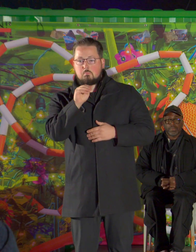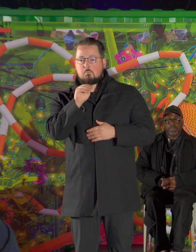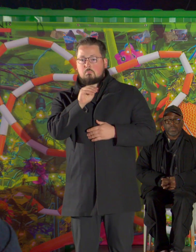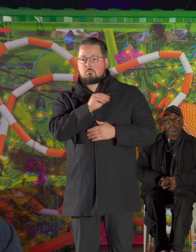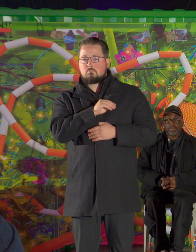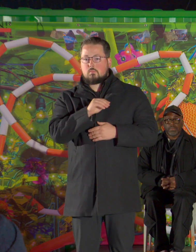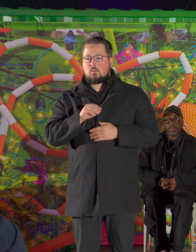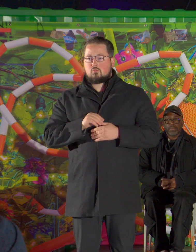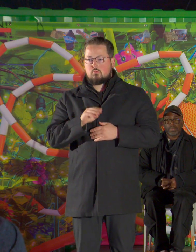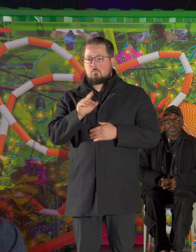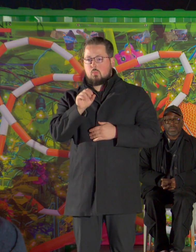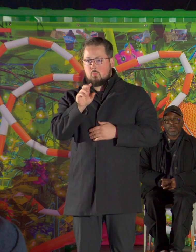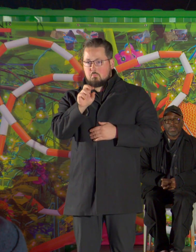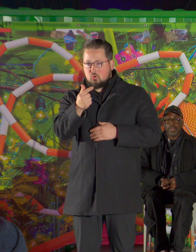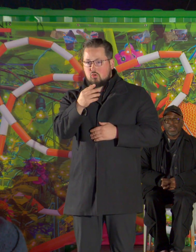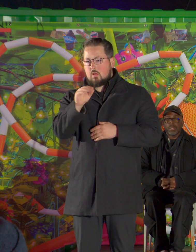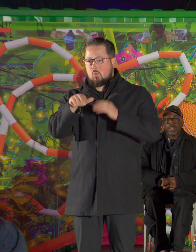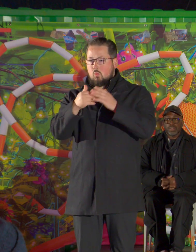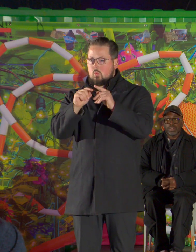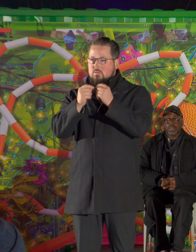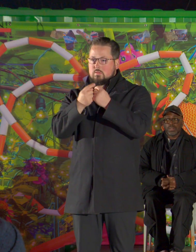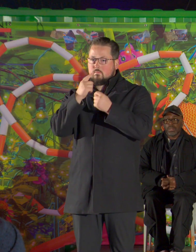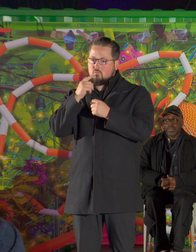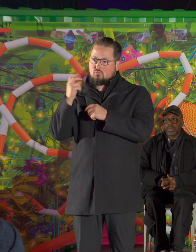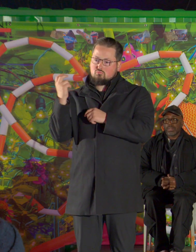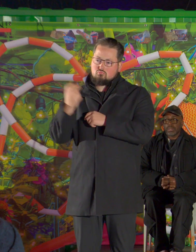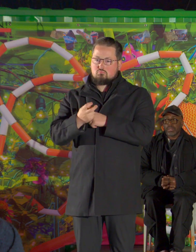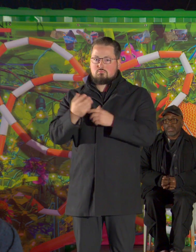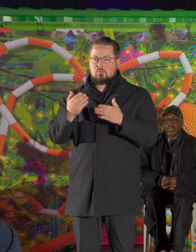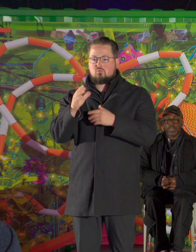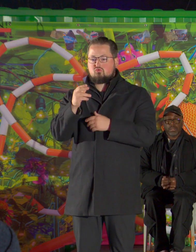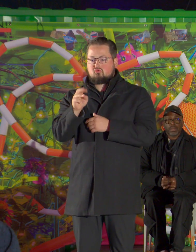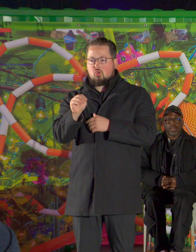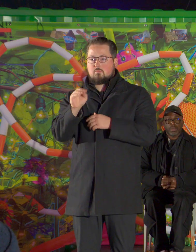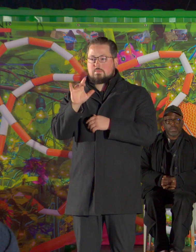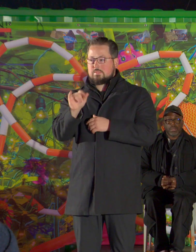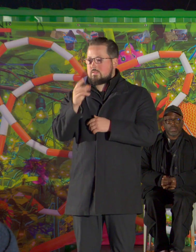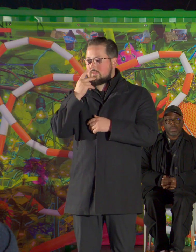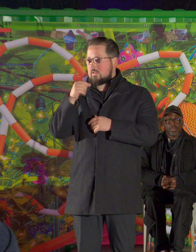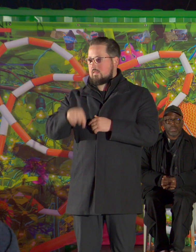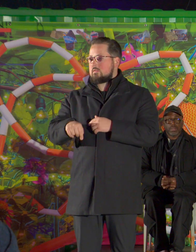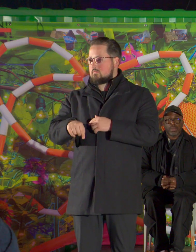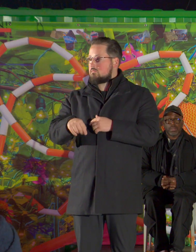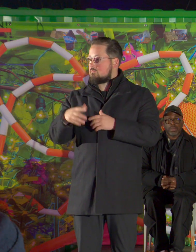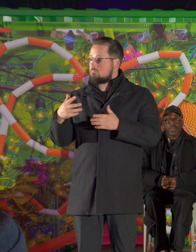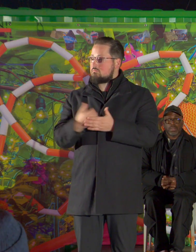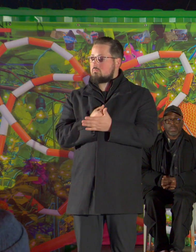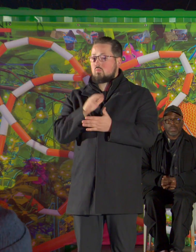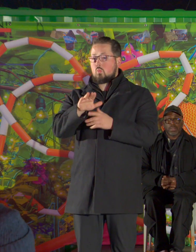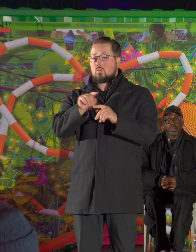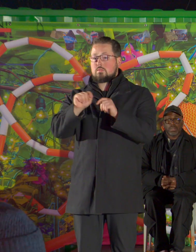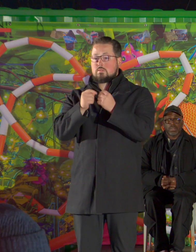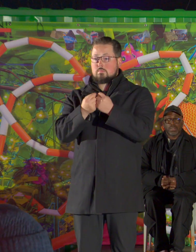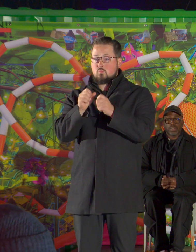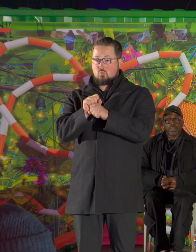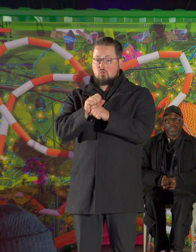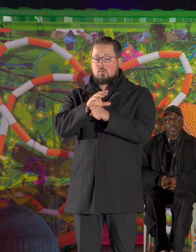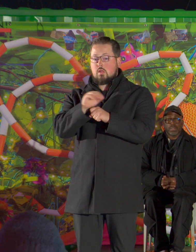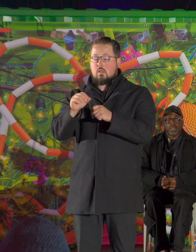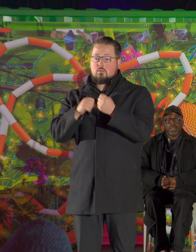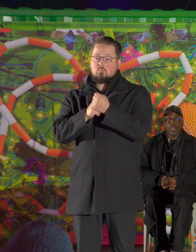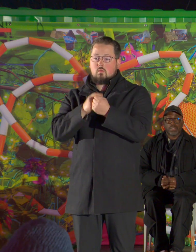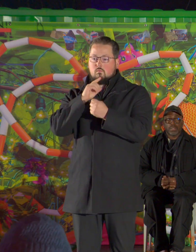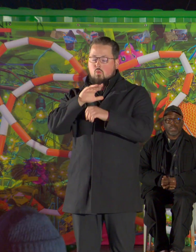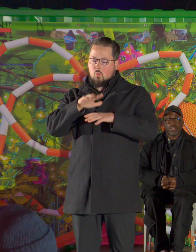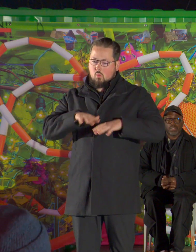and the entire team again for making the trip to Charm City and for you to see this firsthand. Your team's work and the support of the